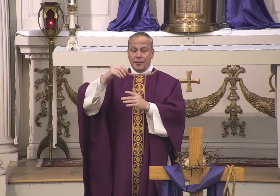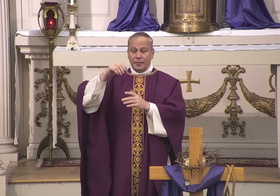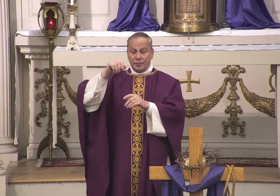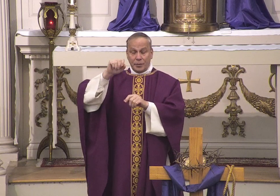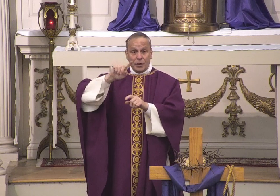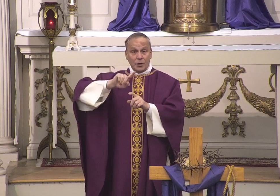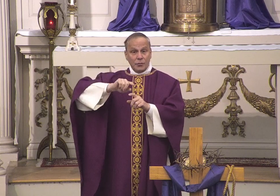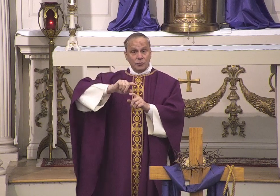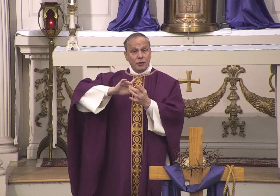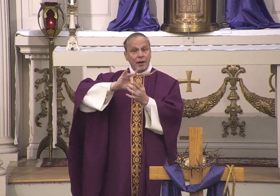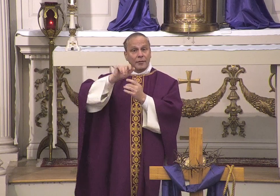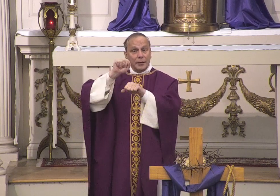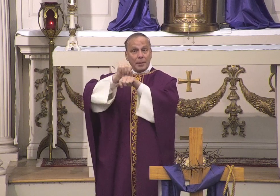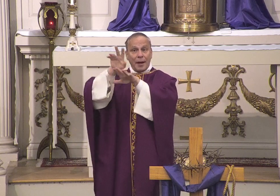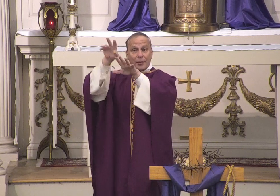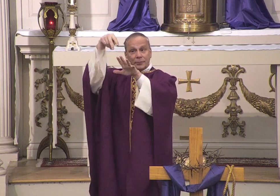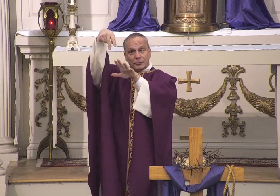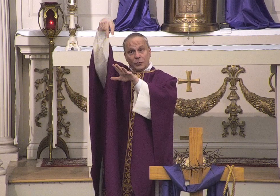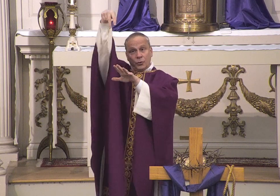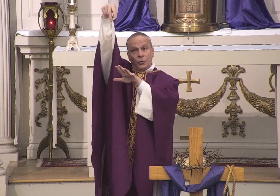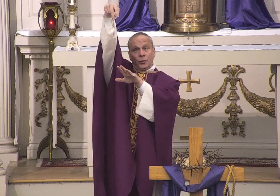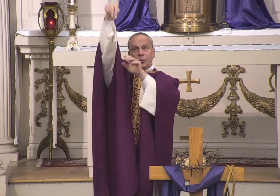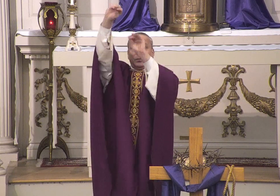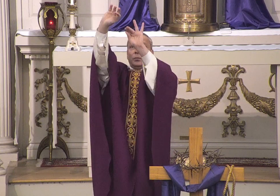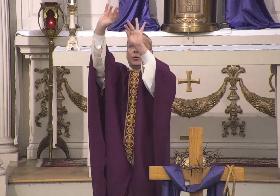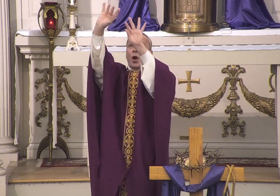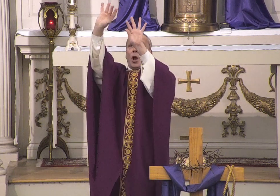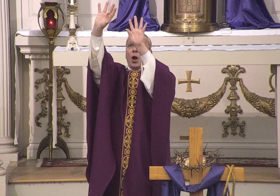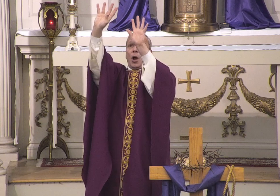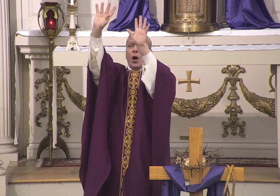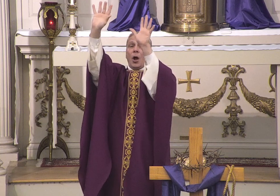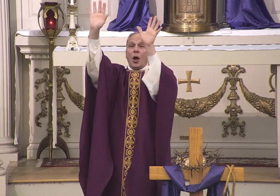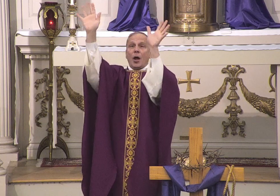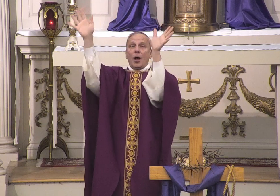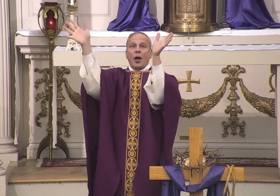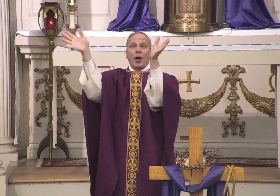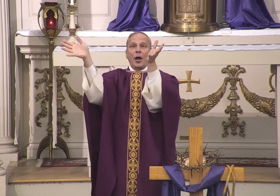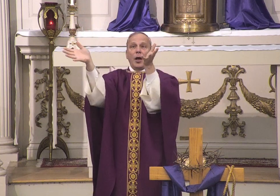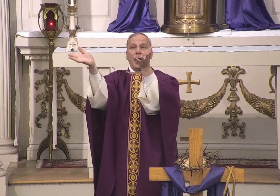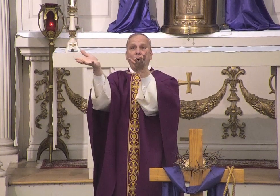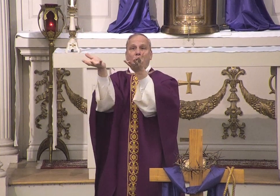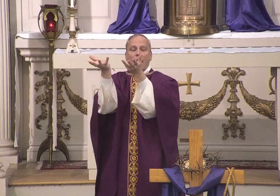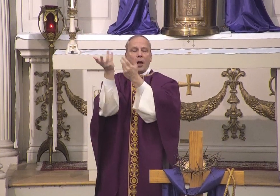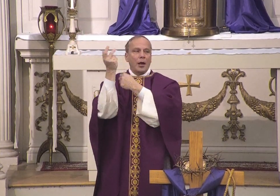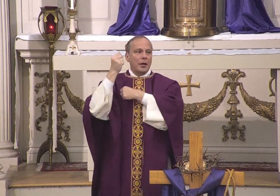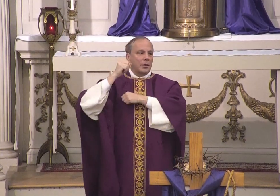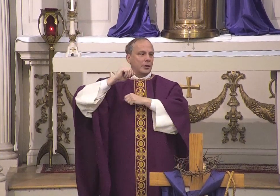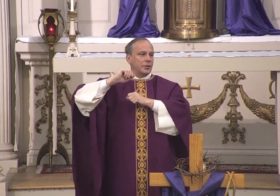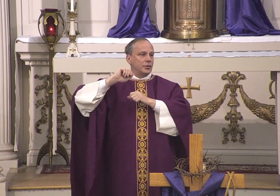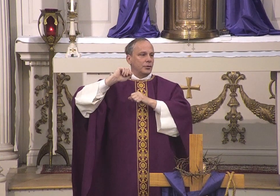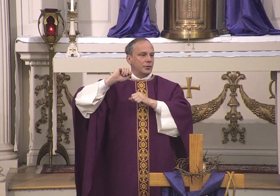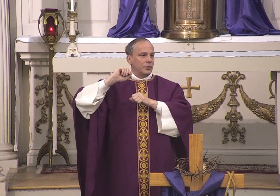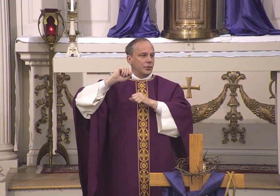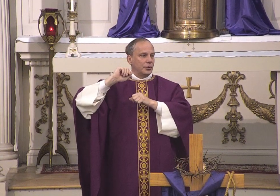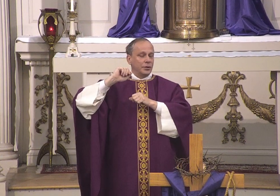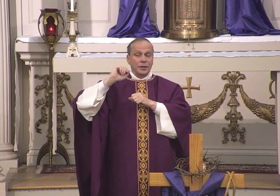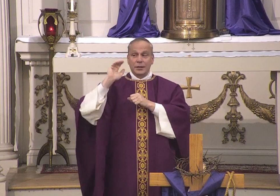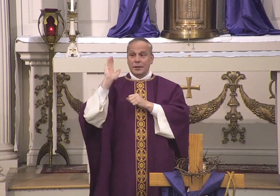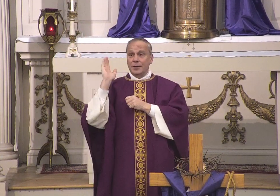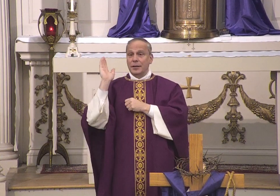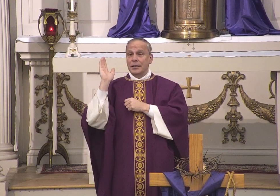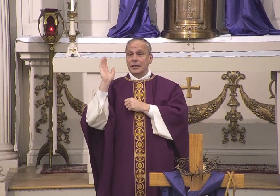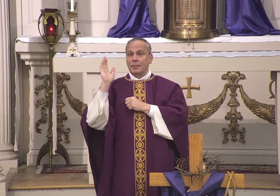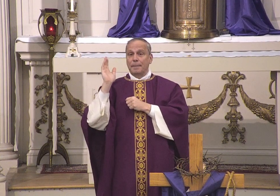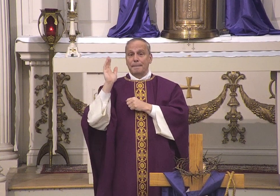On Sunday, we'll have the reading about Jesus traveling up the mountain and his transfiguration.